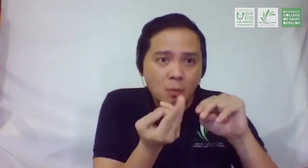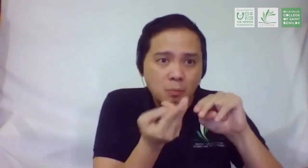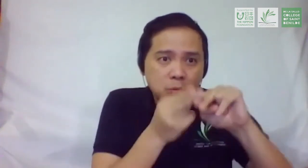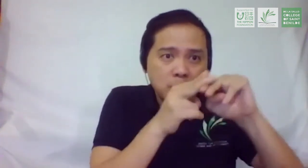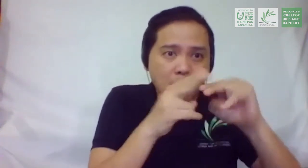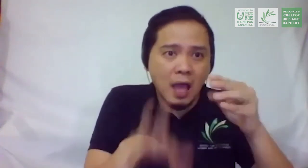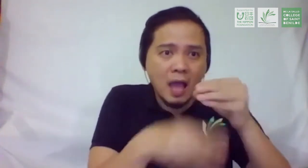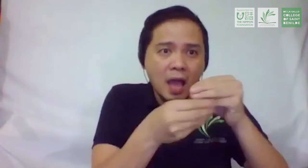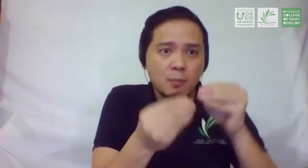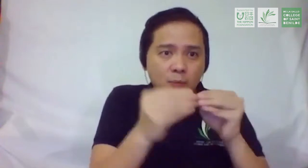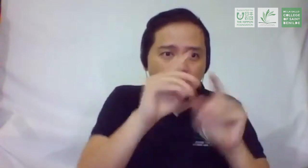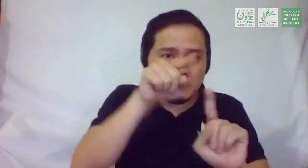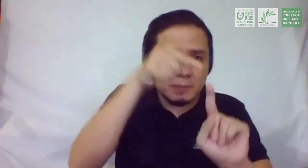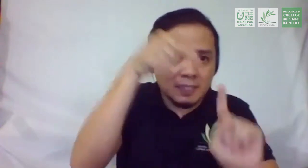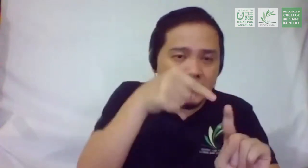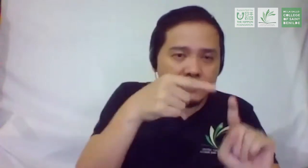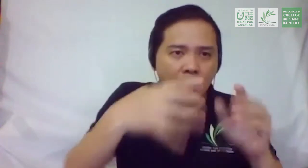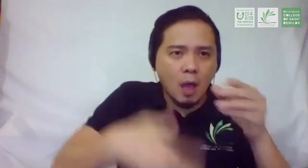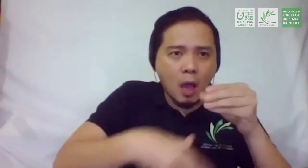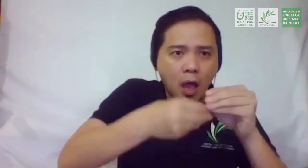not just